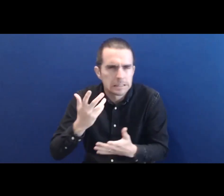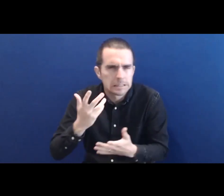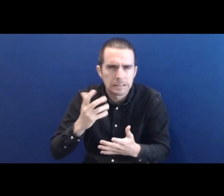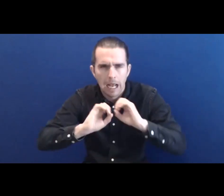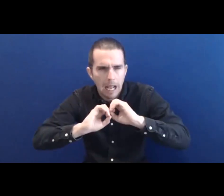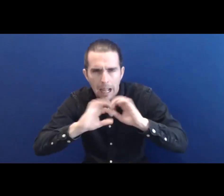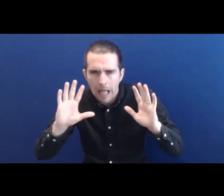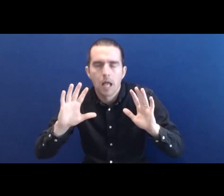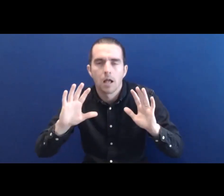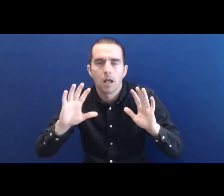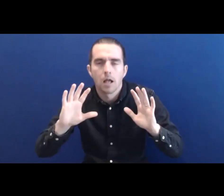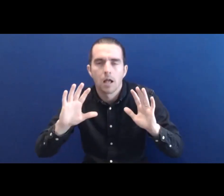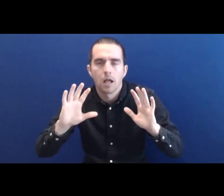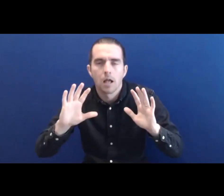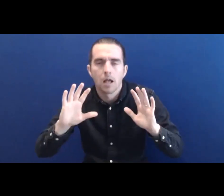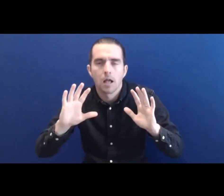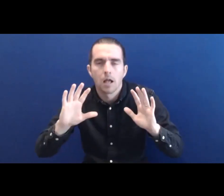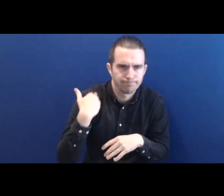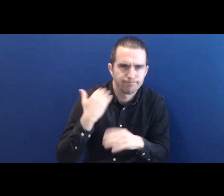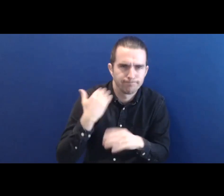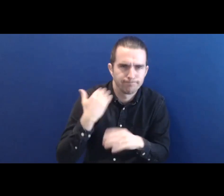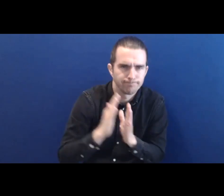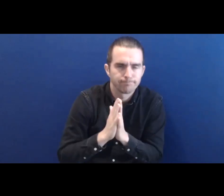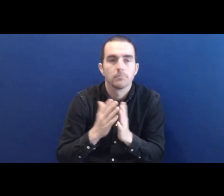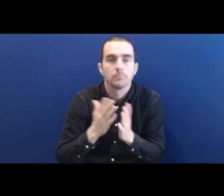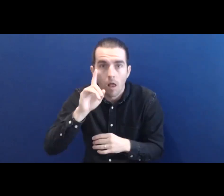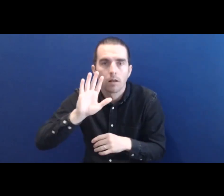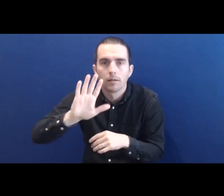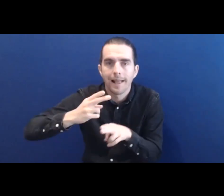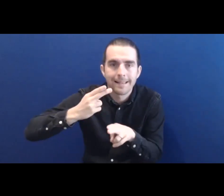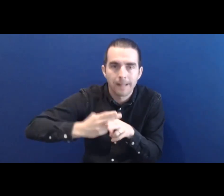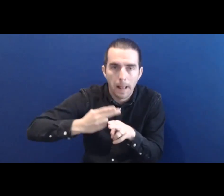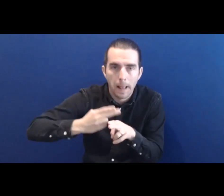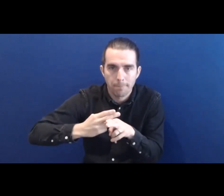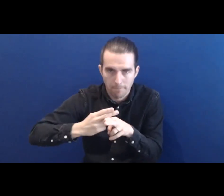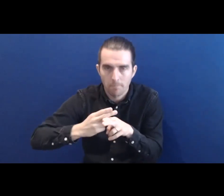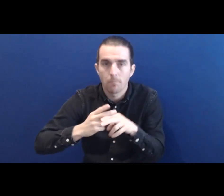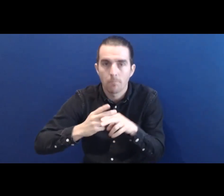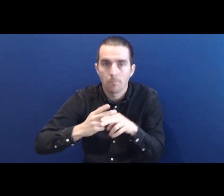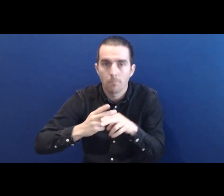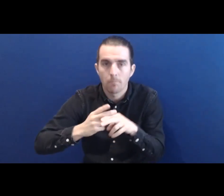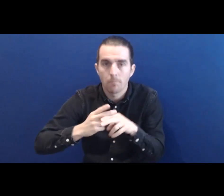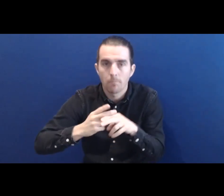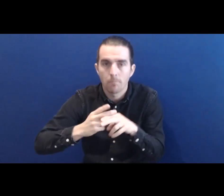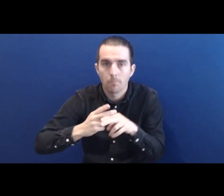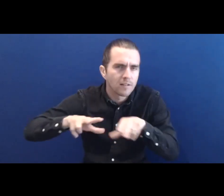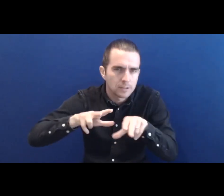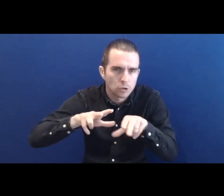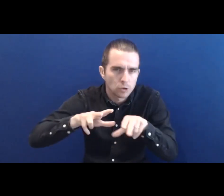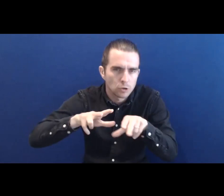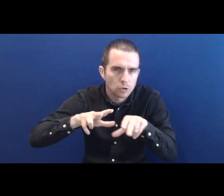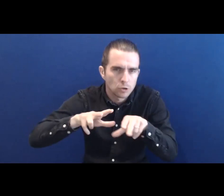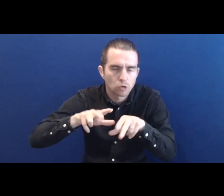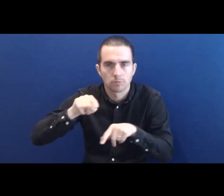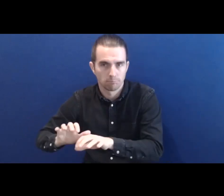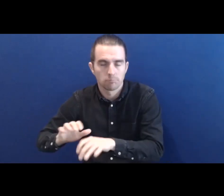box when you're adding questions, because obviously that helps us kind of identify kind of the context,